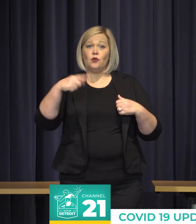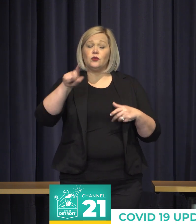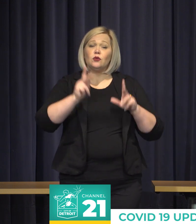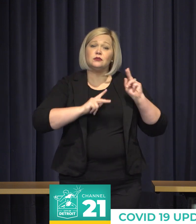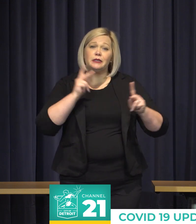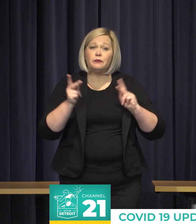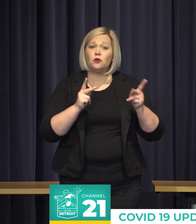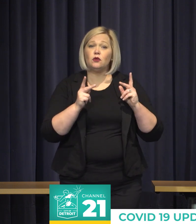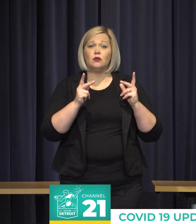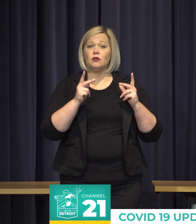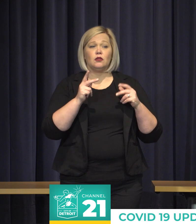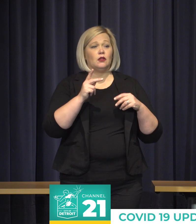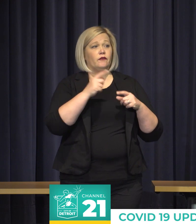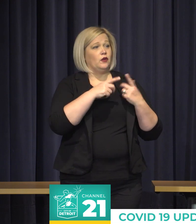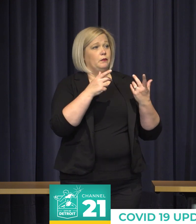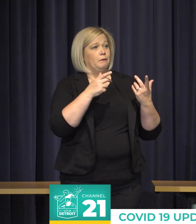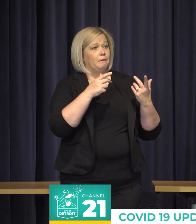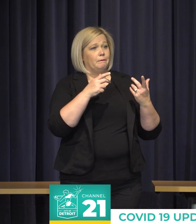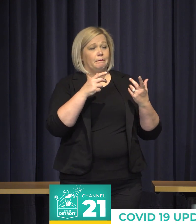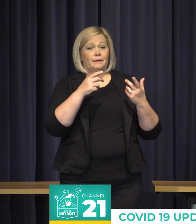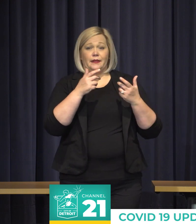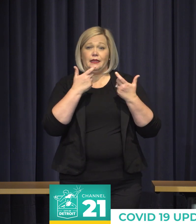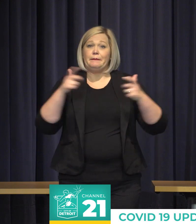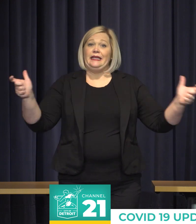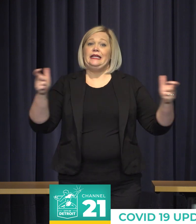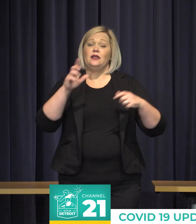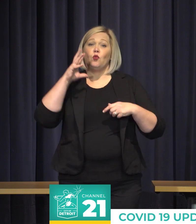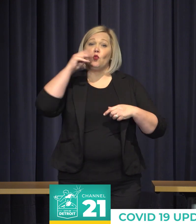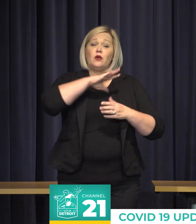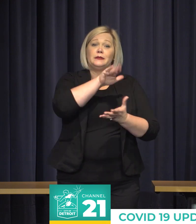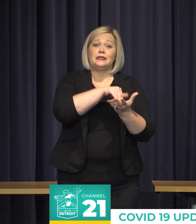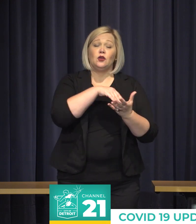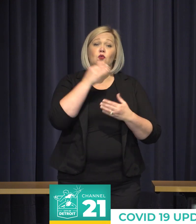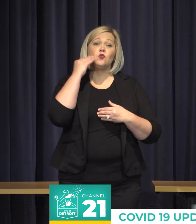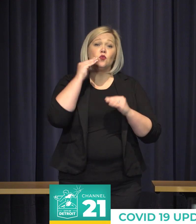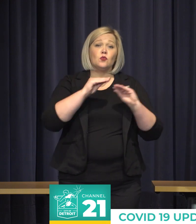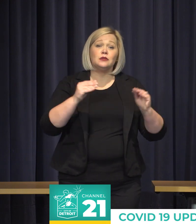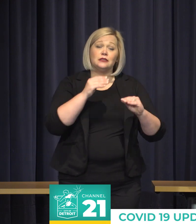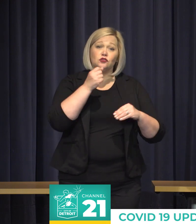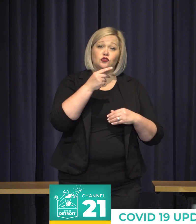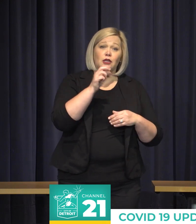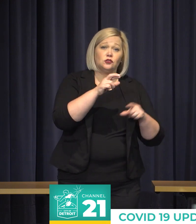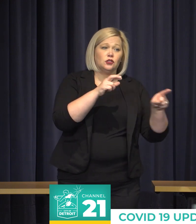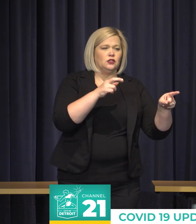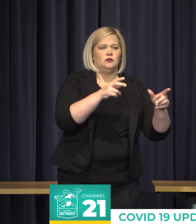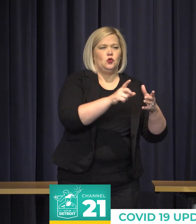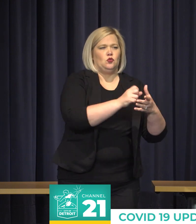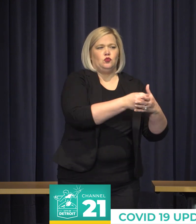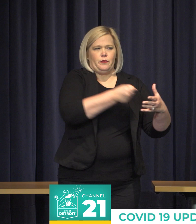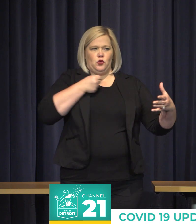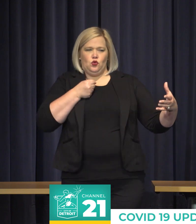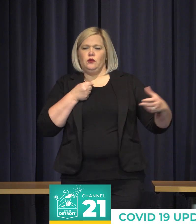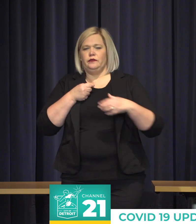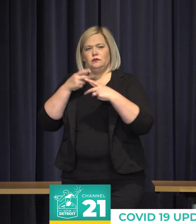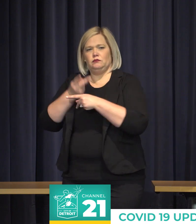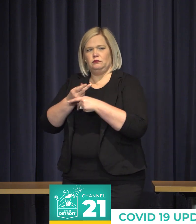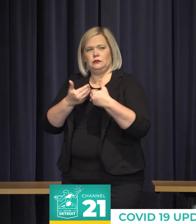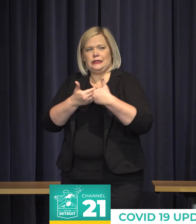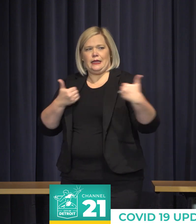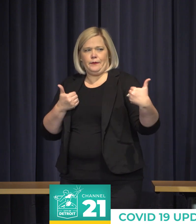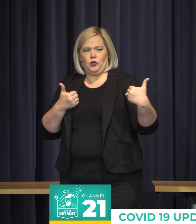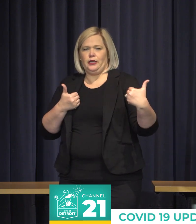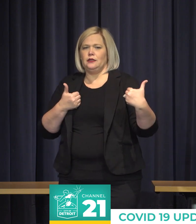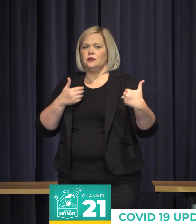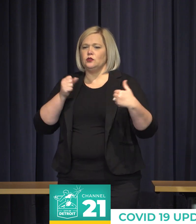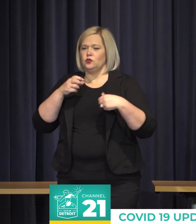shelters and warming centers so that the homeless in our community are not subjected to the